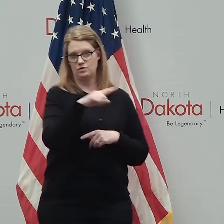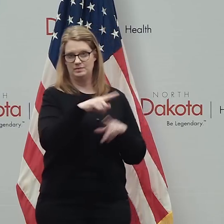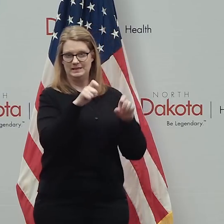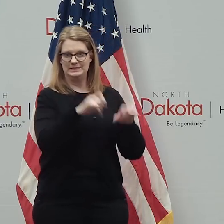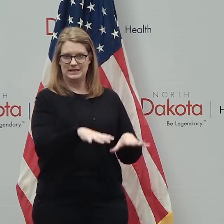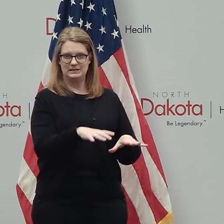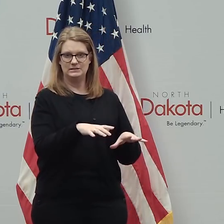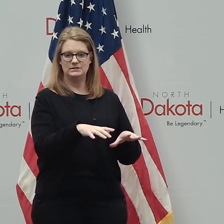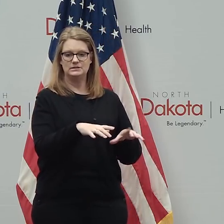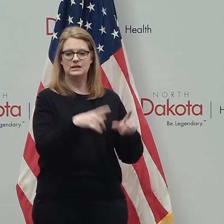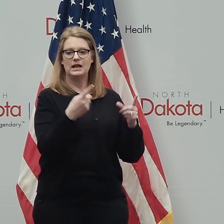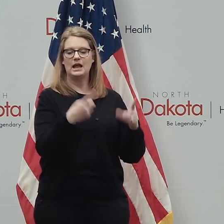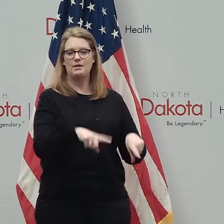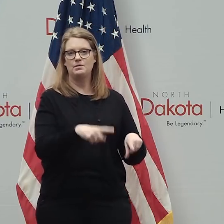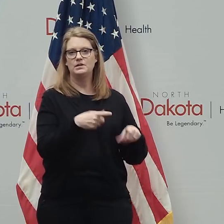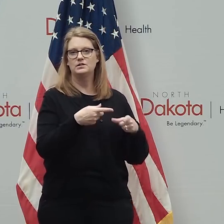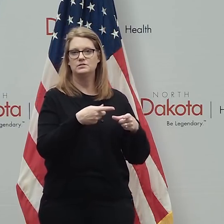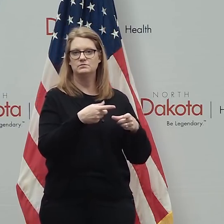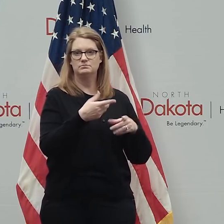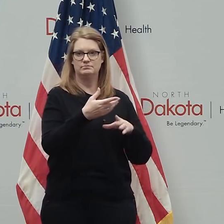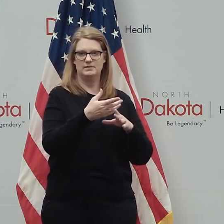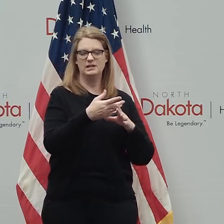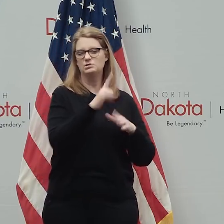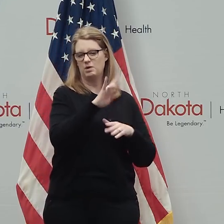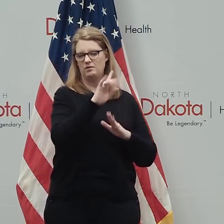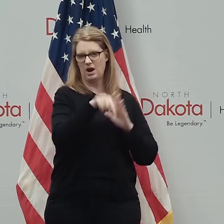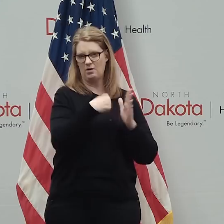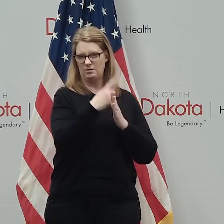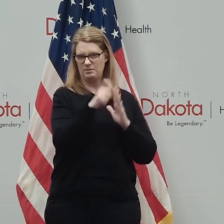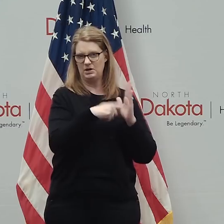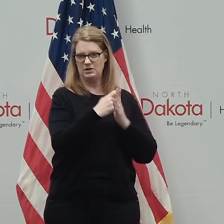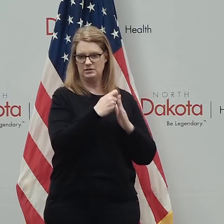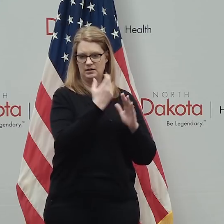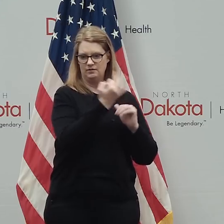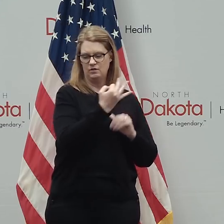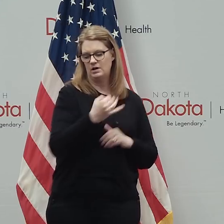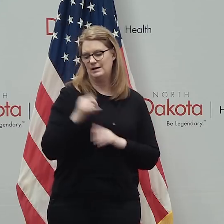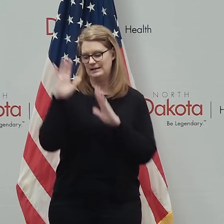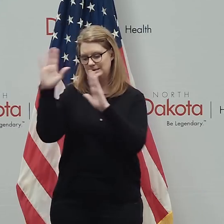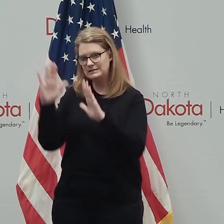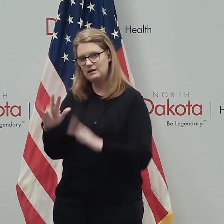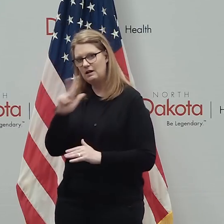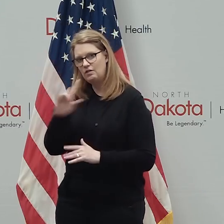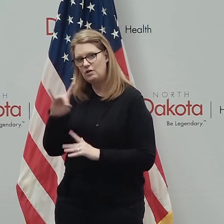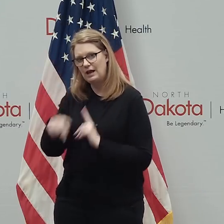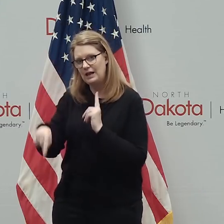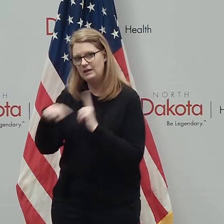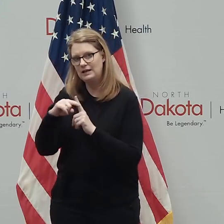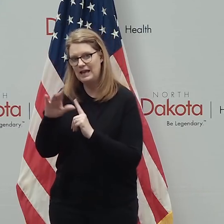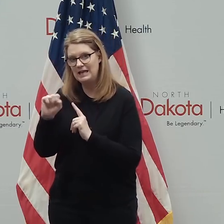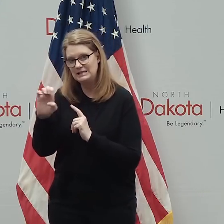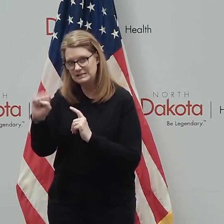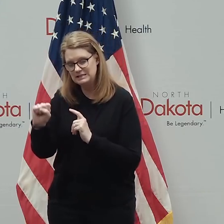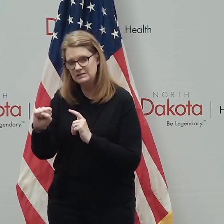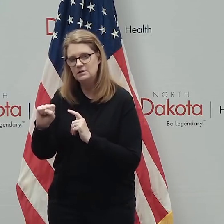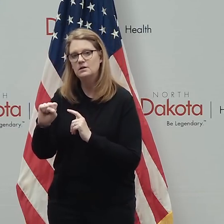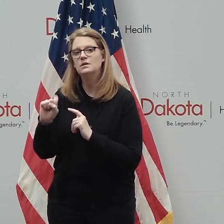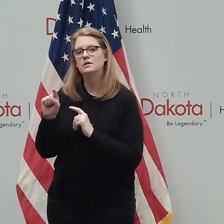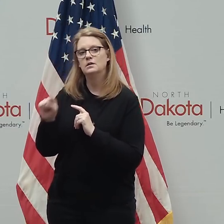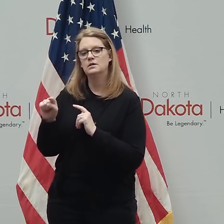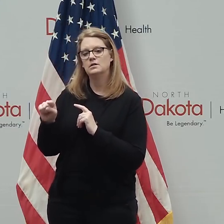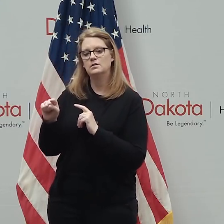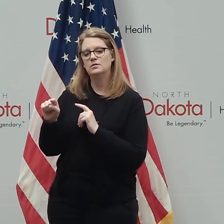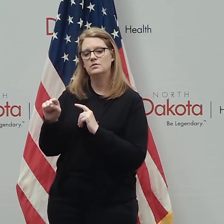tests taken on during the 24-hour period on Friday. And on Sunday, we reported 38 additional cases,